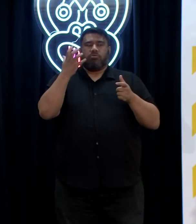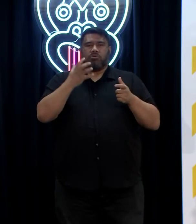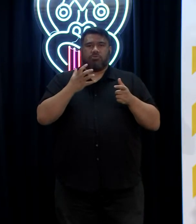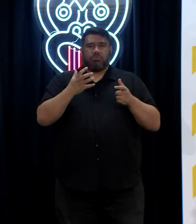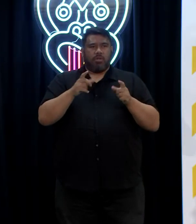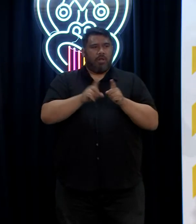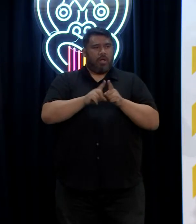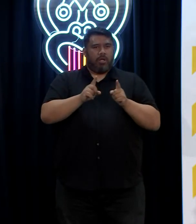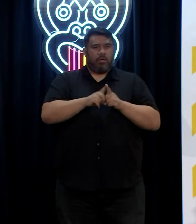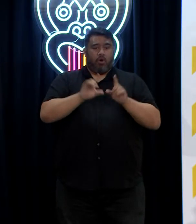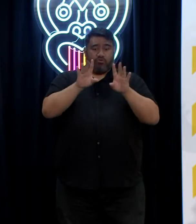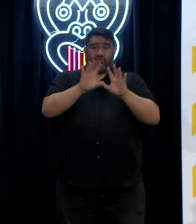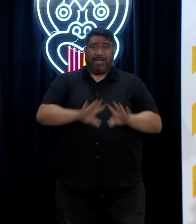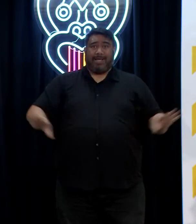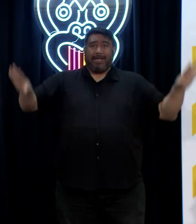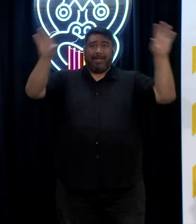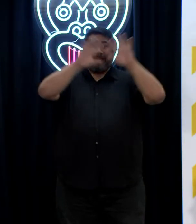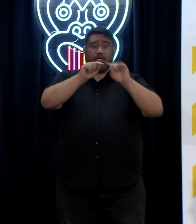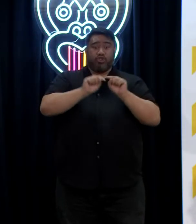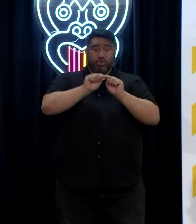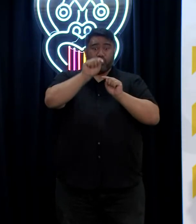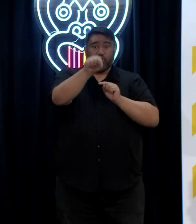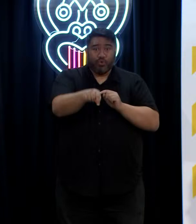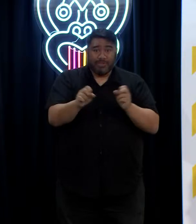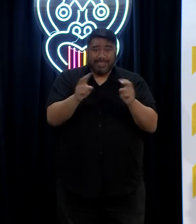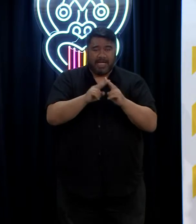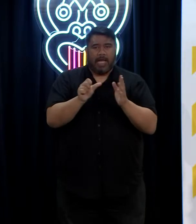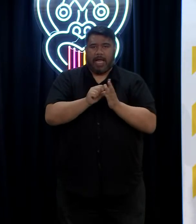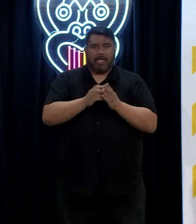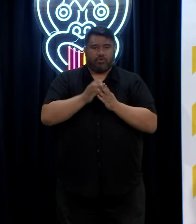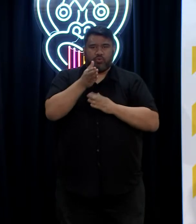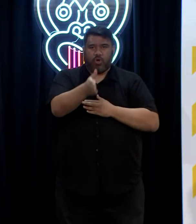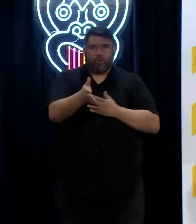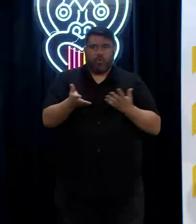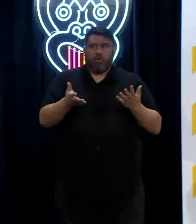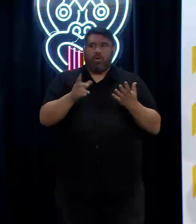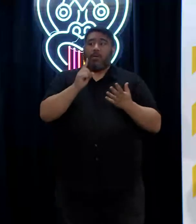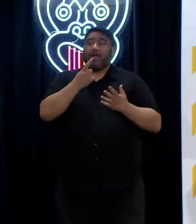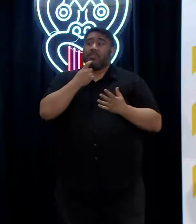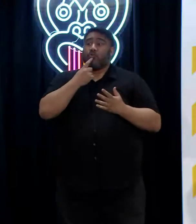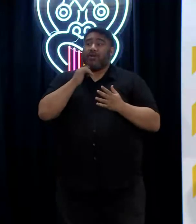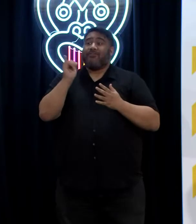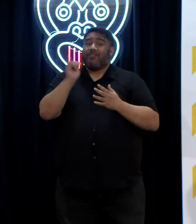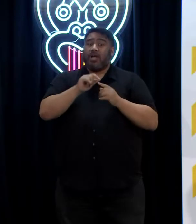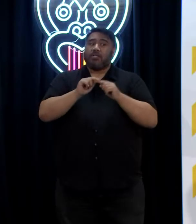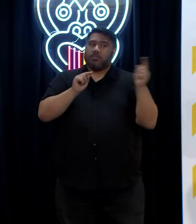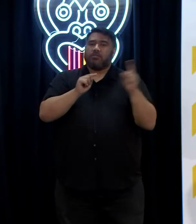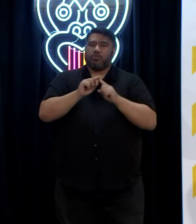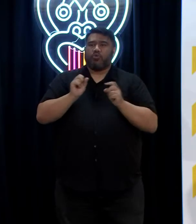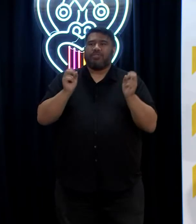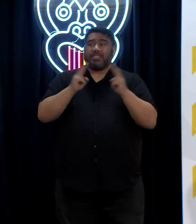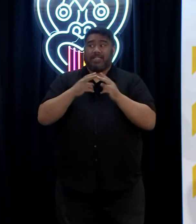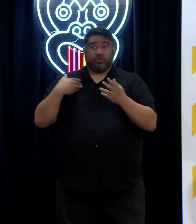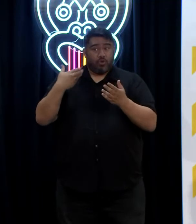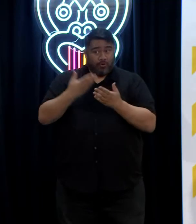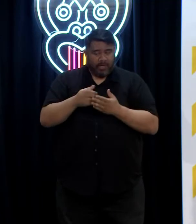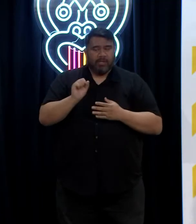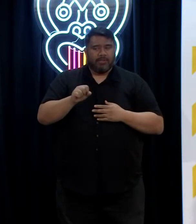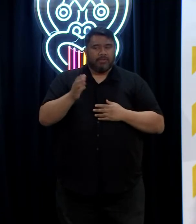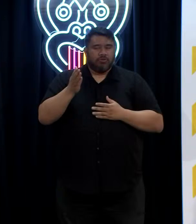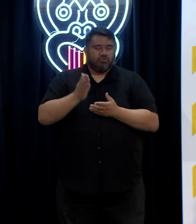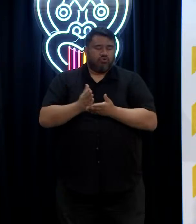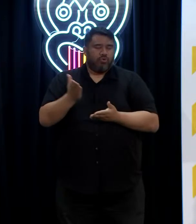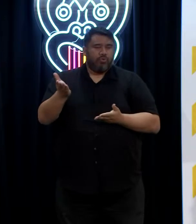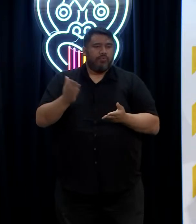able to get from outside of Sydney into Sydney. But for now, those red flights have come from Sydney, that's correct. Continue the bubble, on the